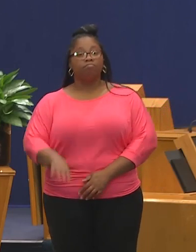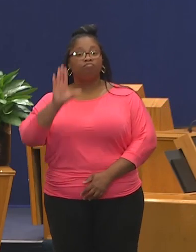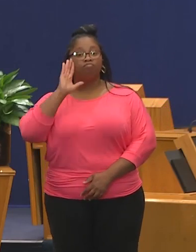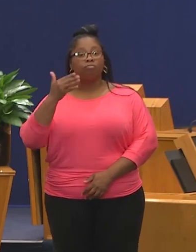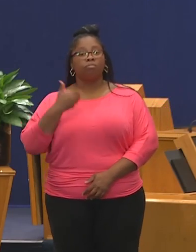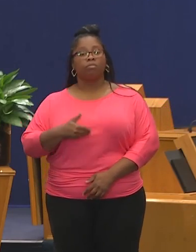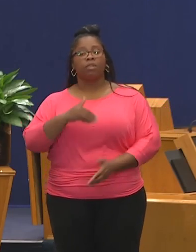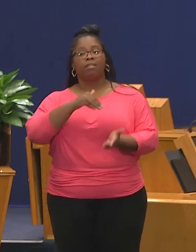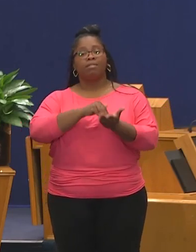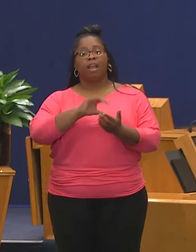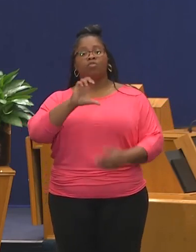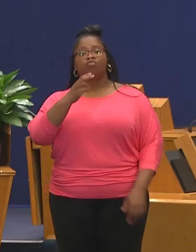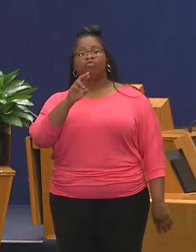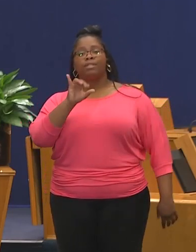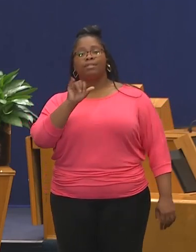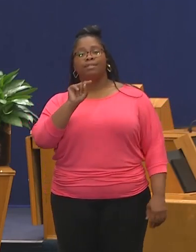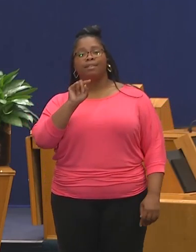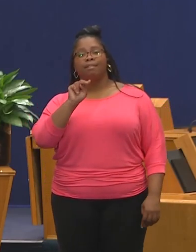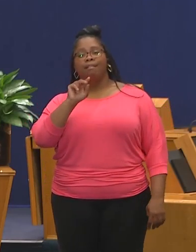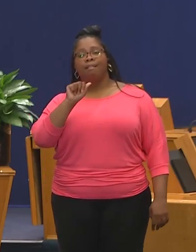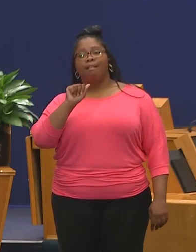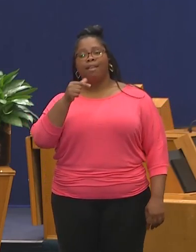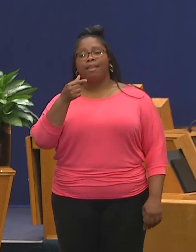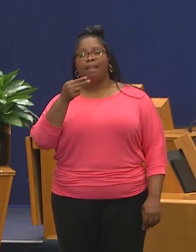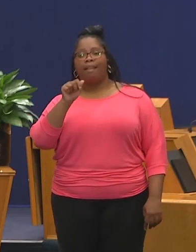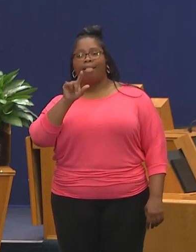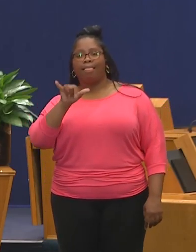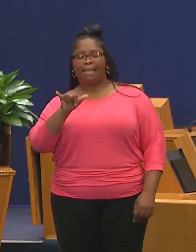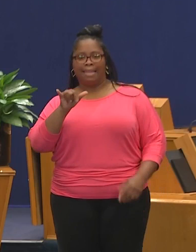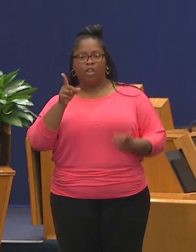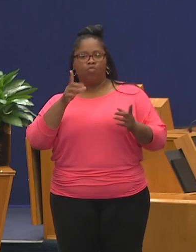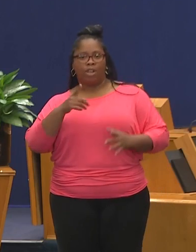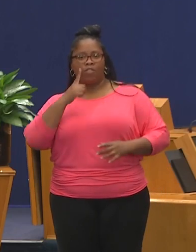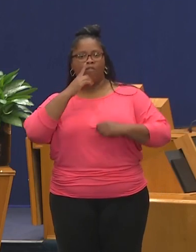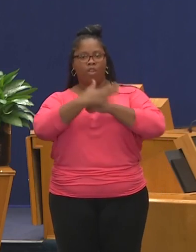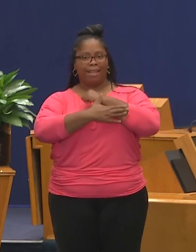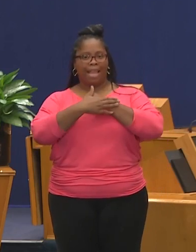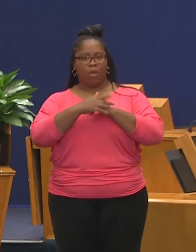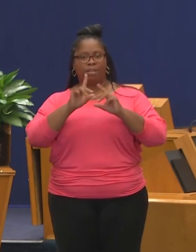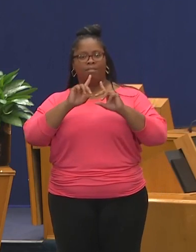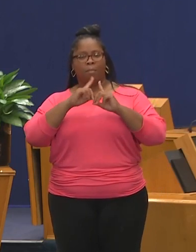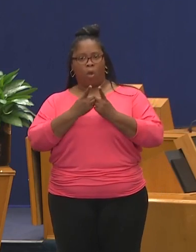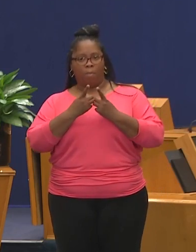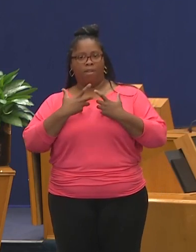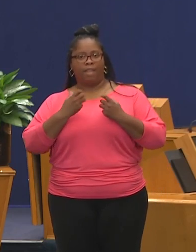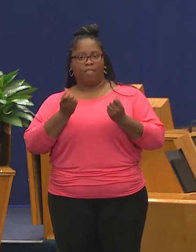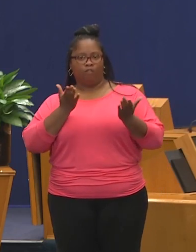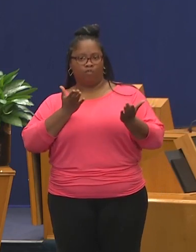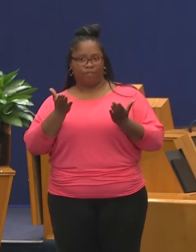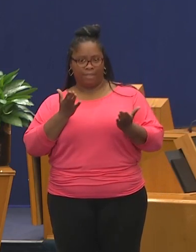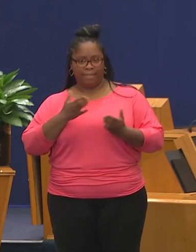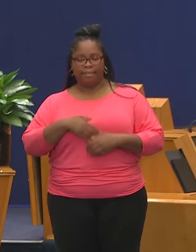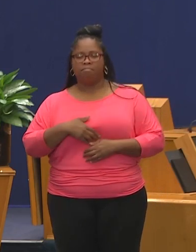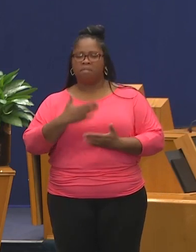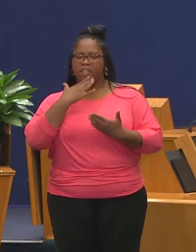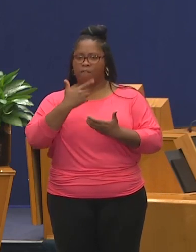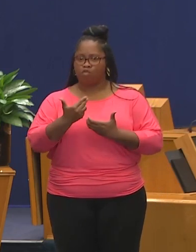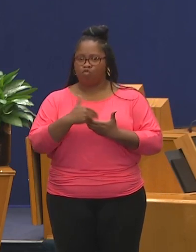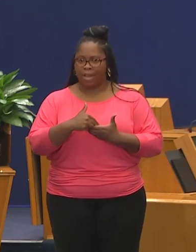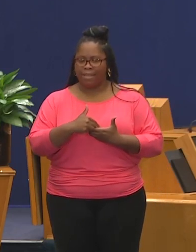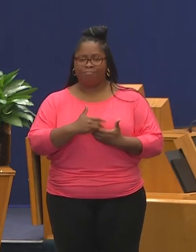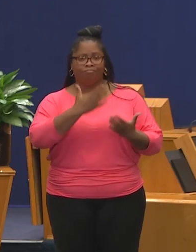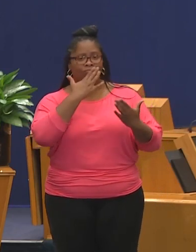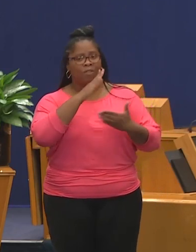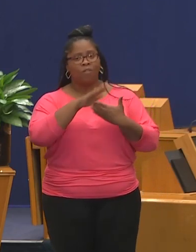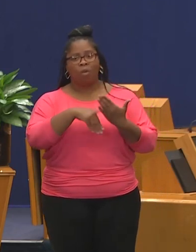Hi, I'm Dr. Christina Galle, the Director of the County's Department of Health Services. Thanks for joining us again today. My thanks to the Board of Supervisors, all of